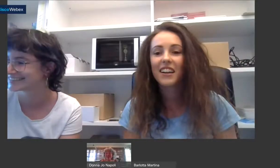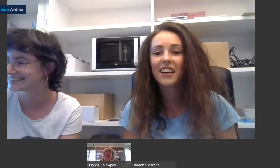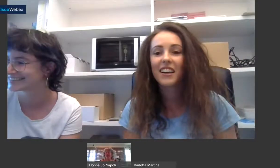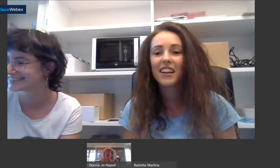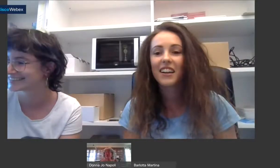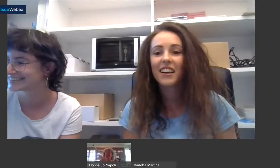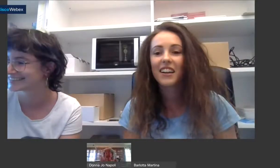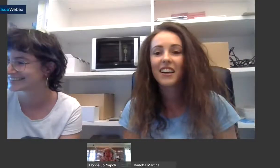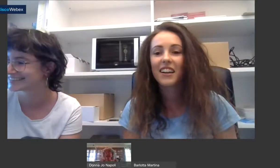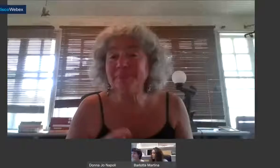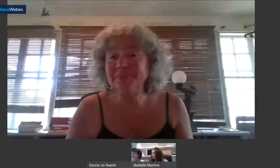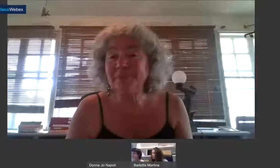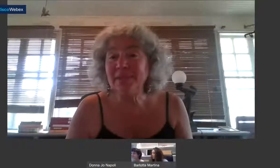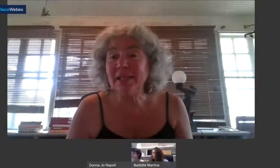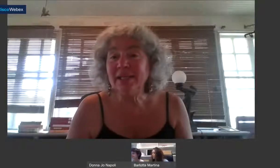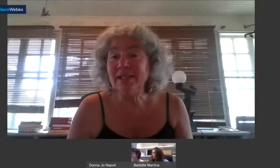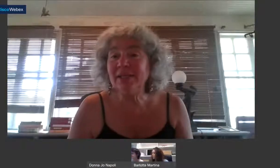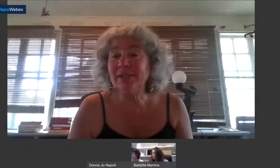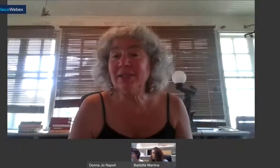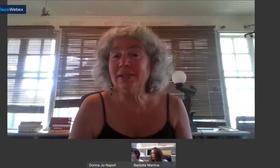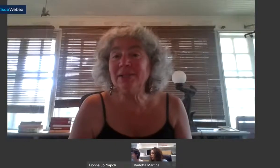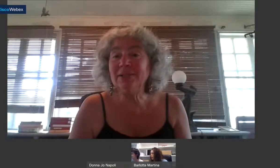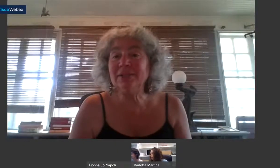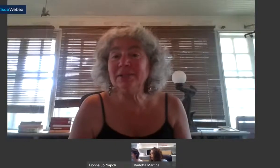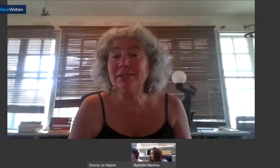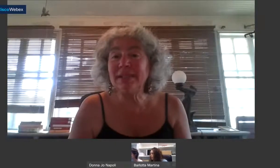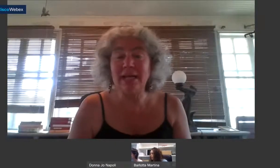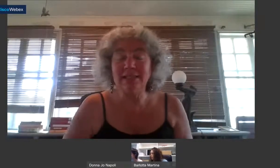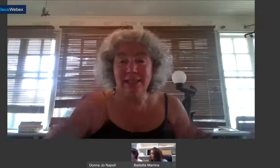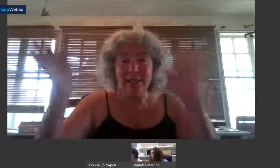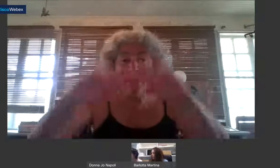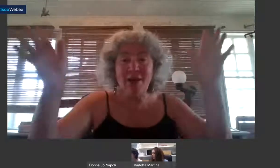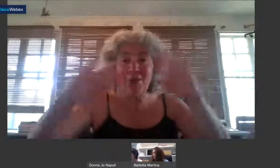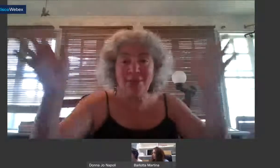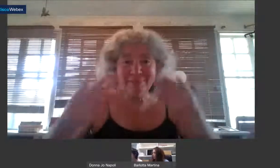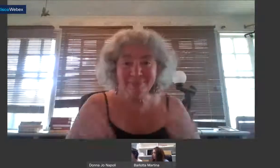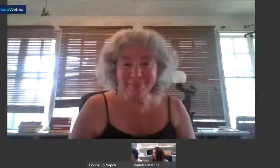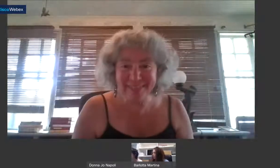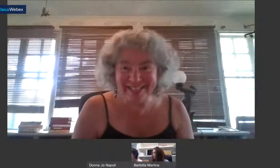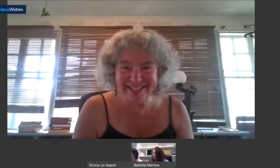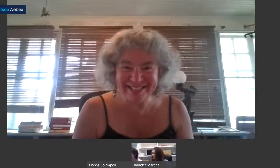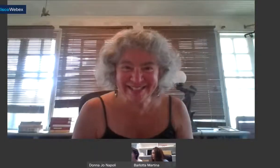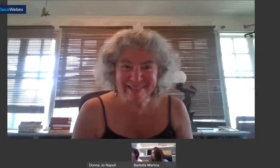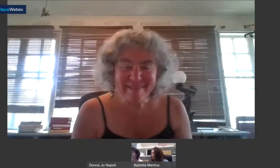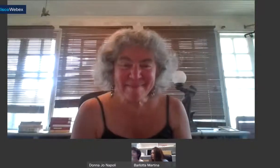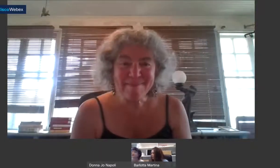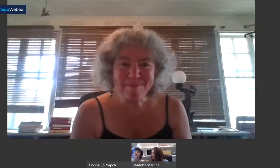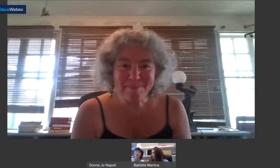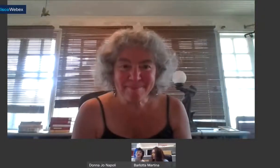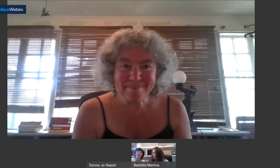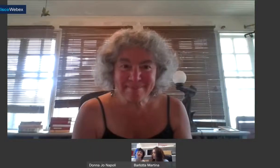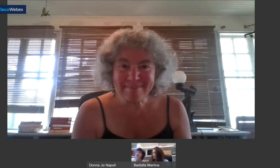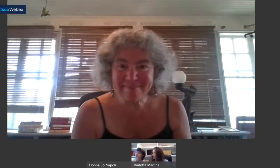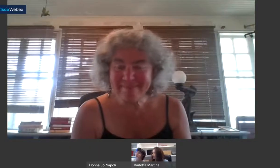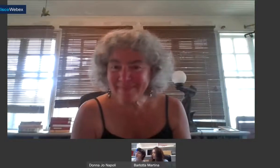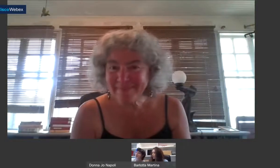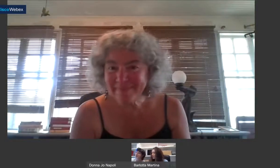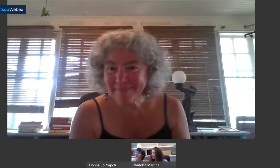I think Julia. she should be there, I think. Yeah. Because Hello. said she was there. There's also other students